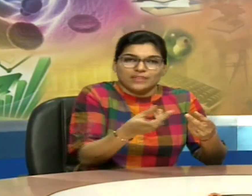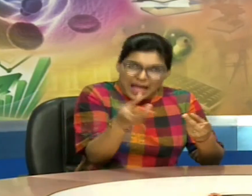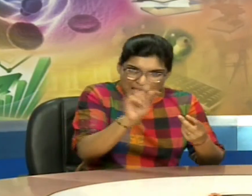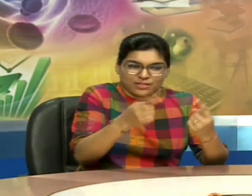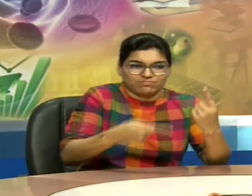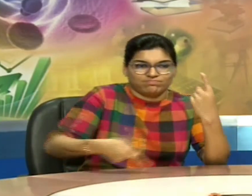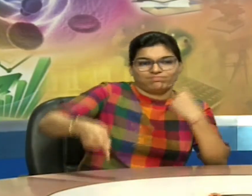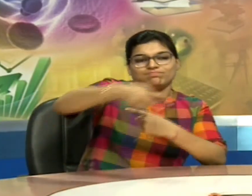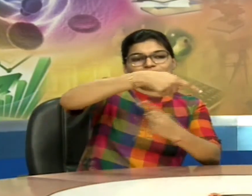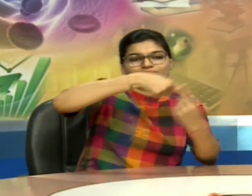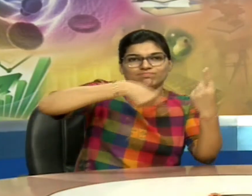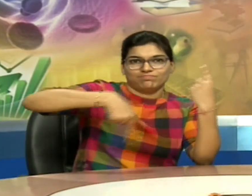So,